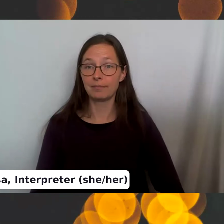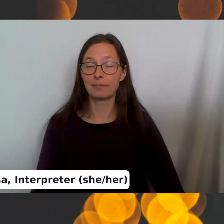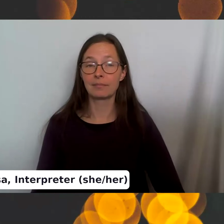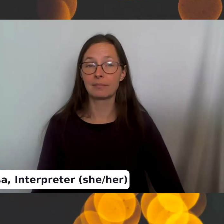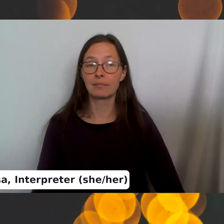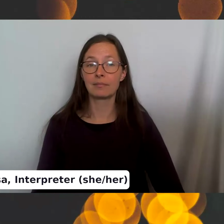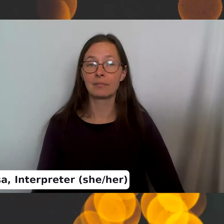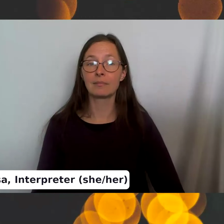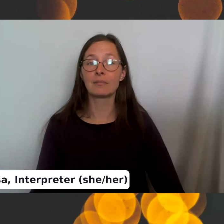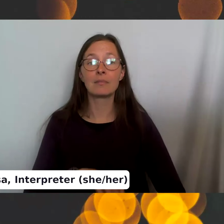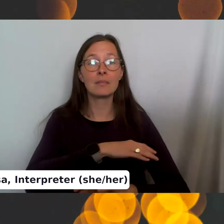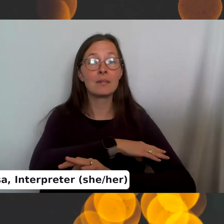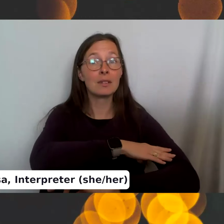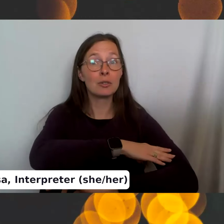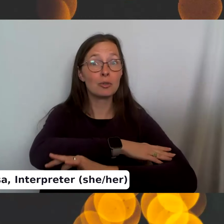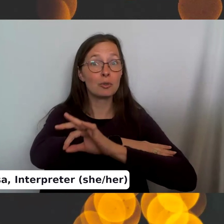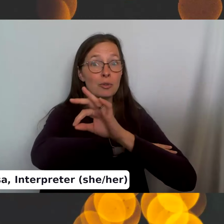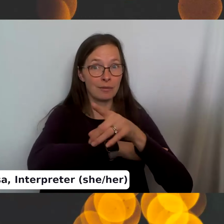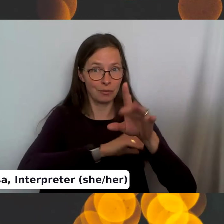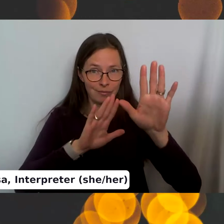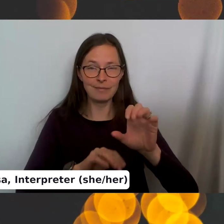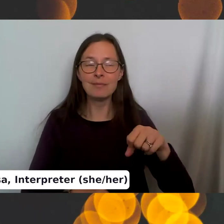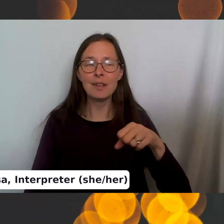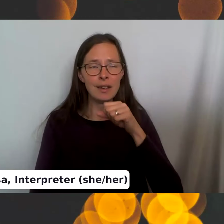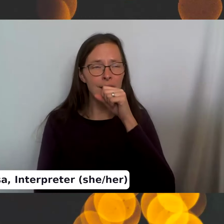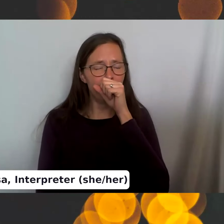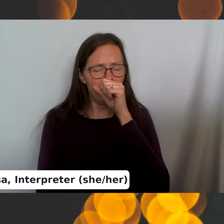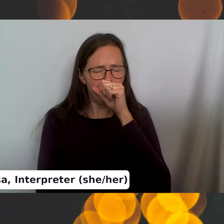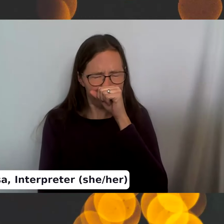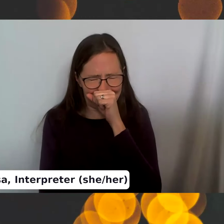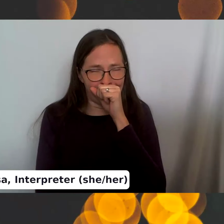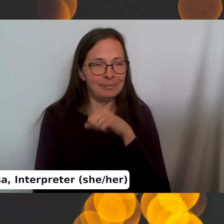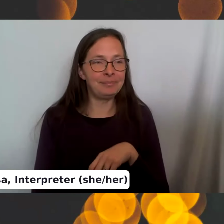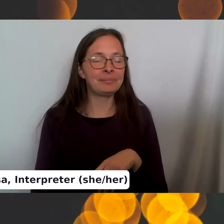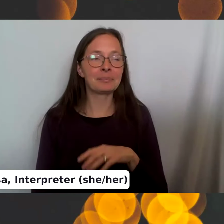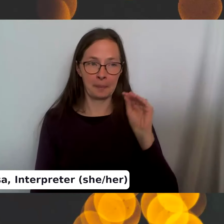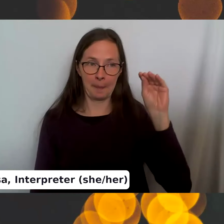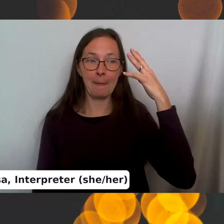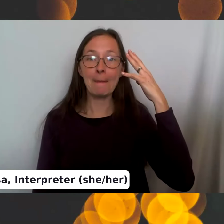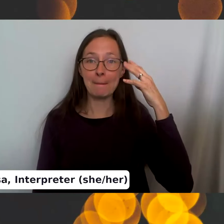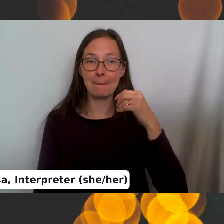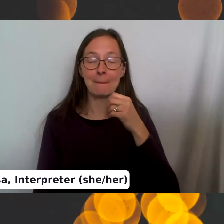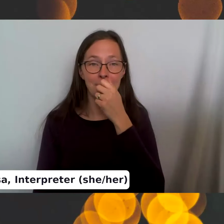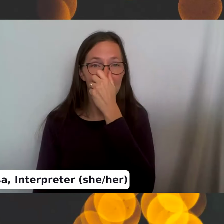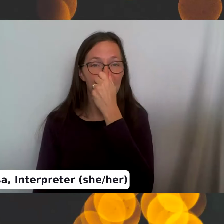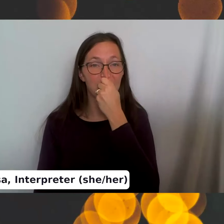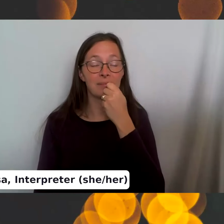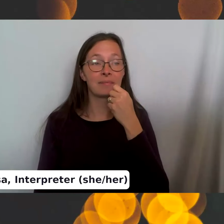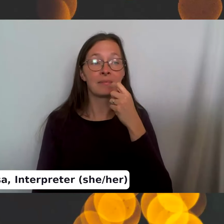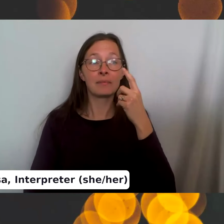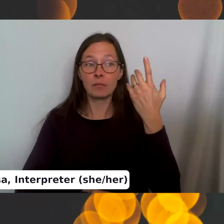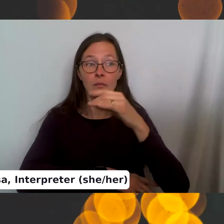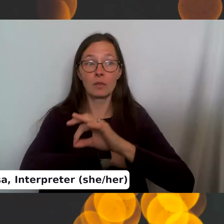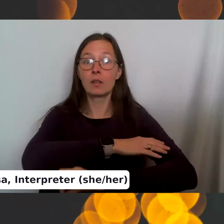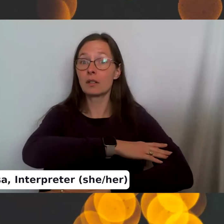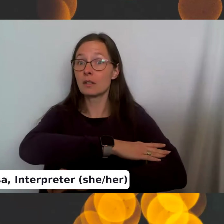The sunrise is great. Yes, the sun or setting. But the sun sets and the